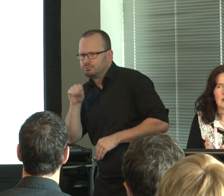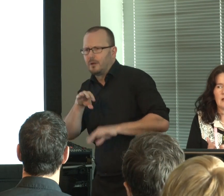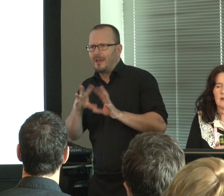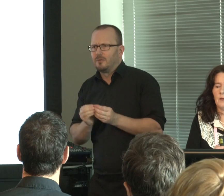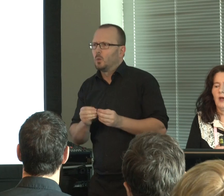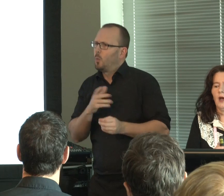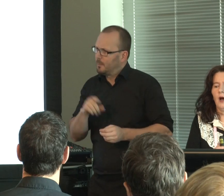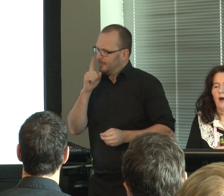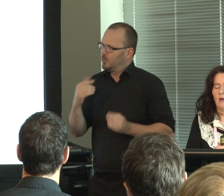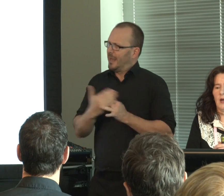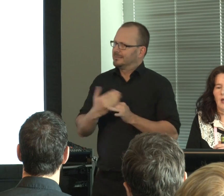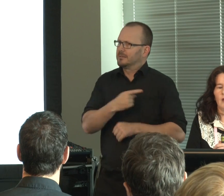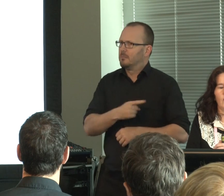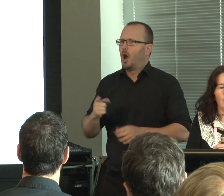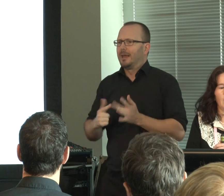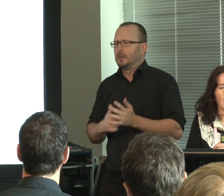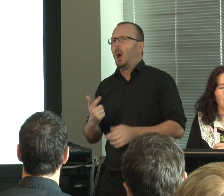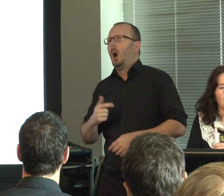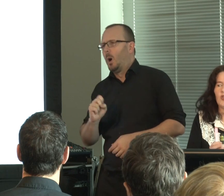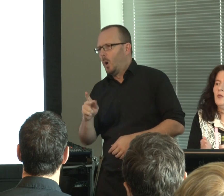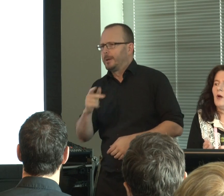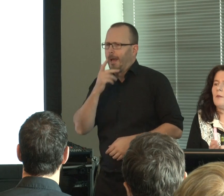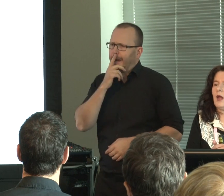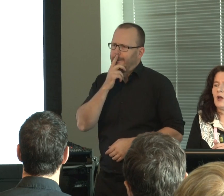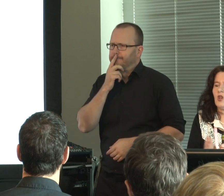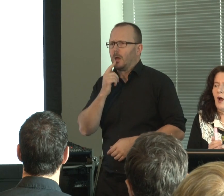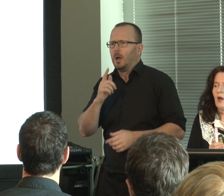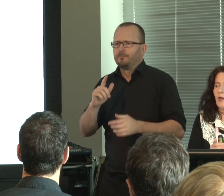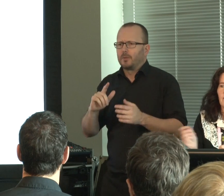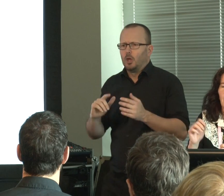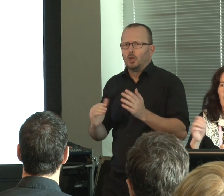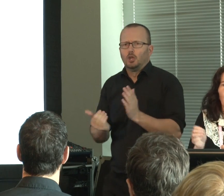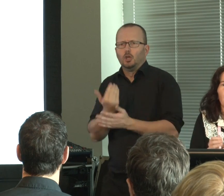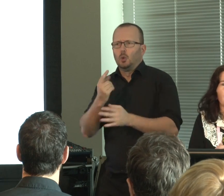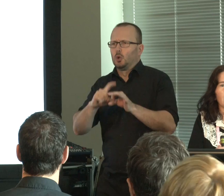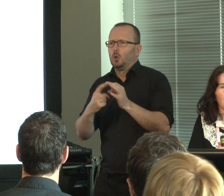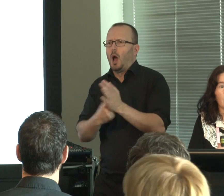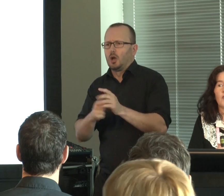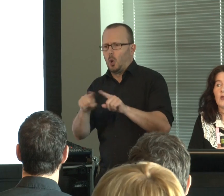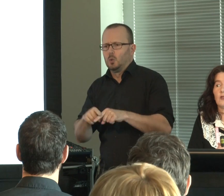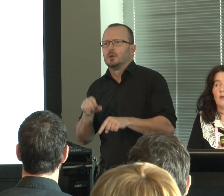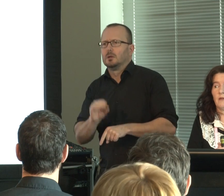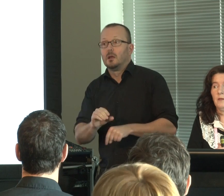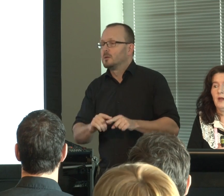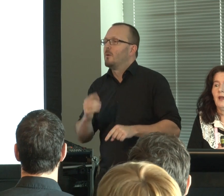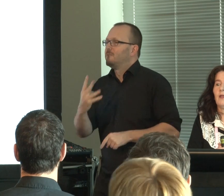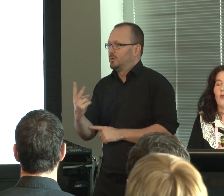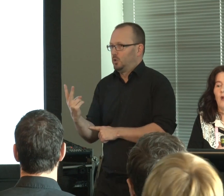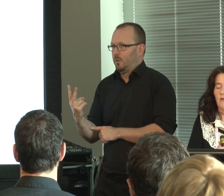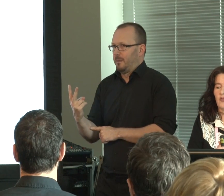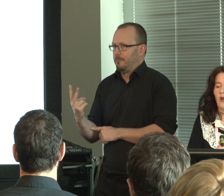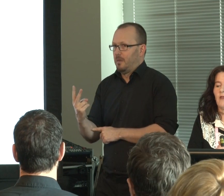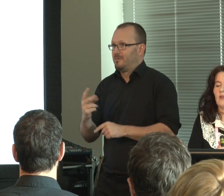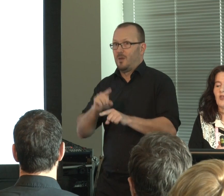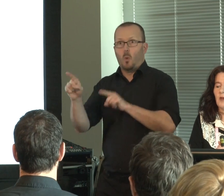people to access them. Oh, okay, well, print new QR codes and fire them all over the place. No, there's 42 of them. They're